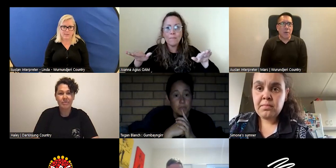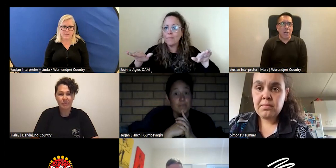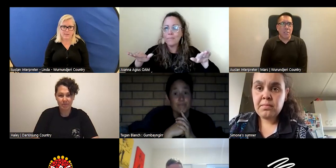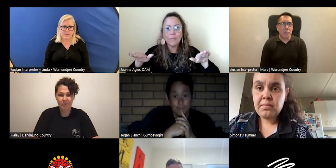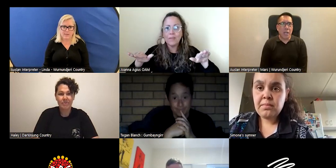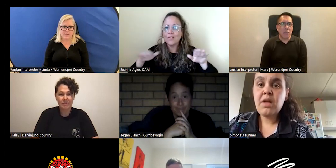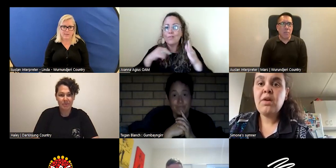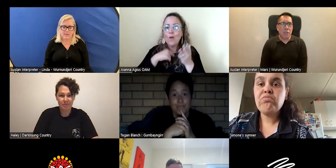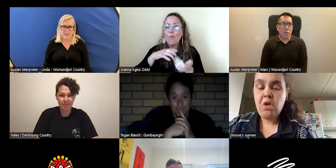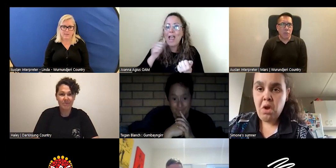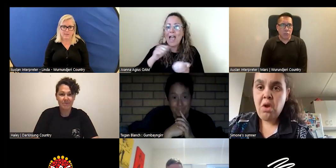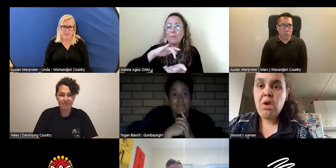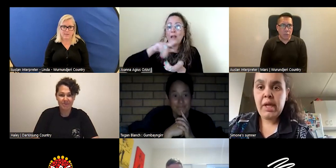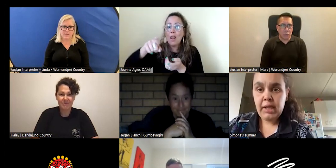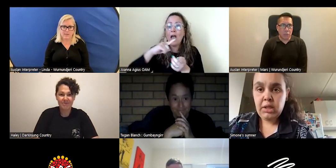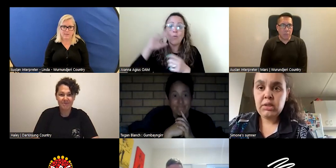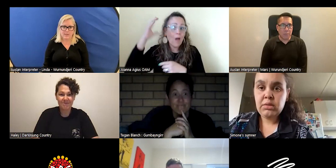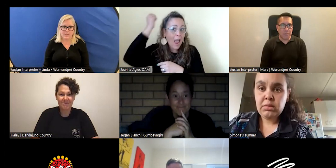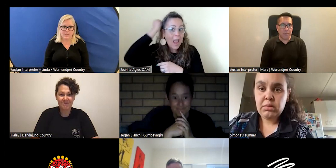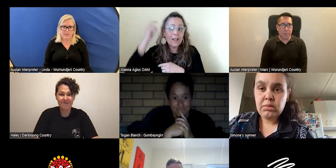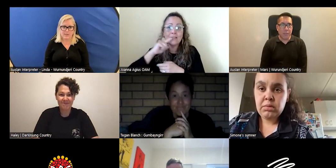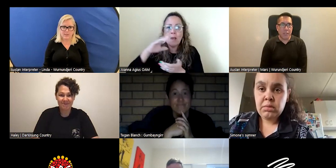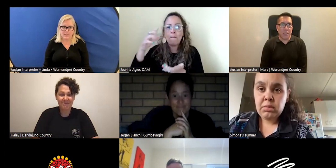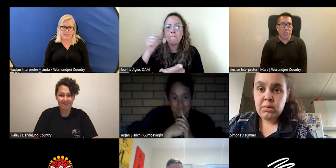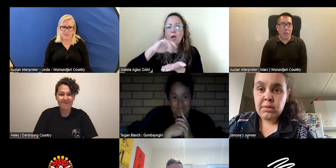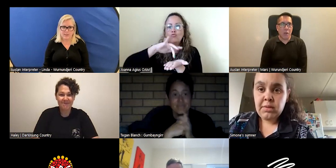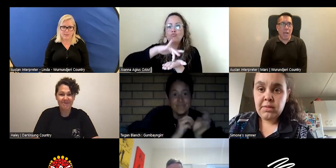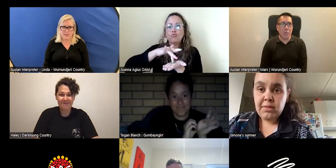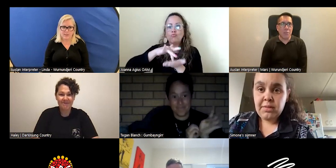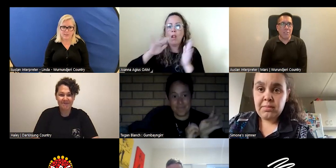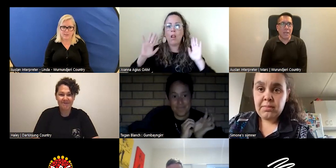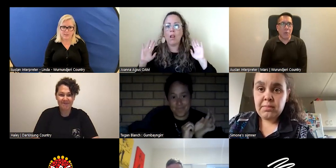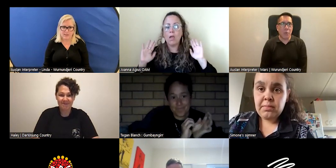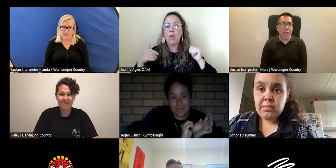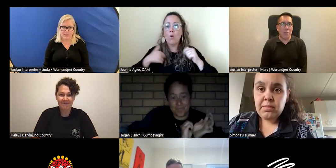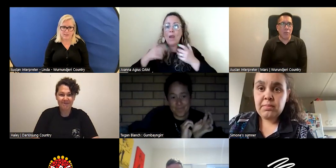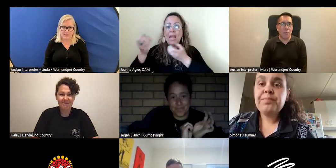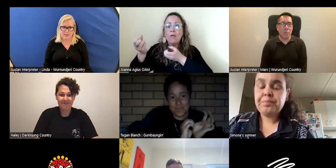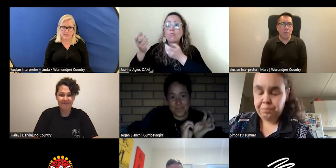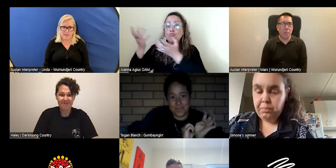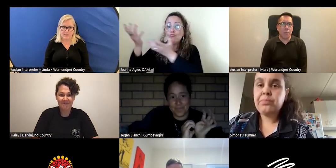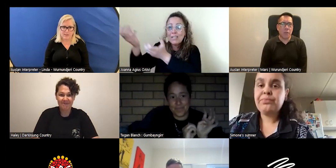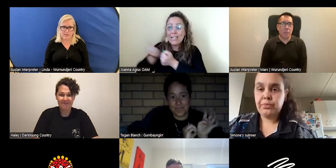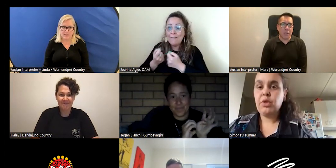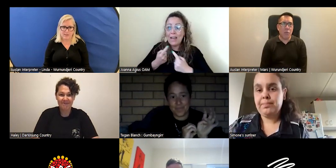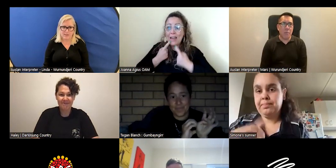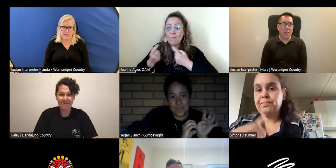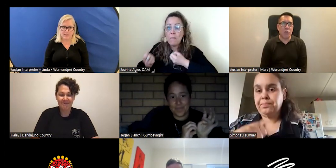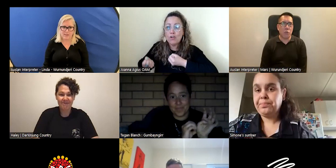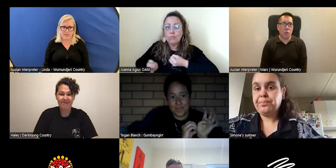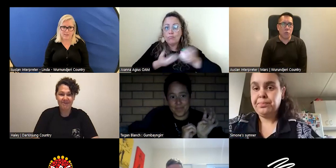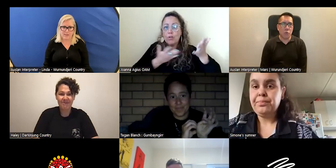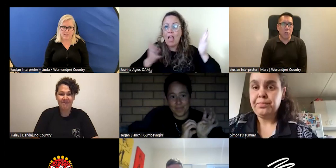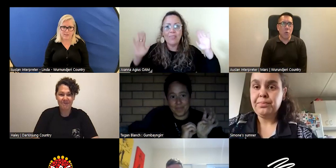to be biased. We had to remain neutral. So like what Hayley was saying, we had to completely